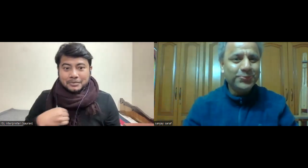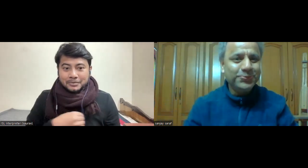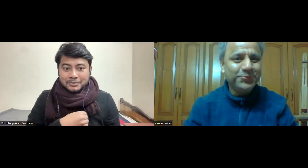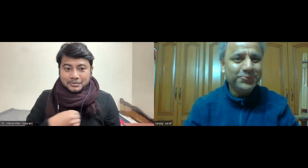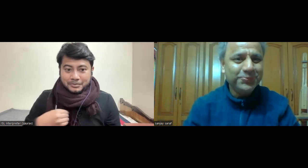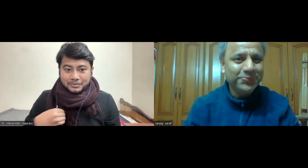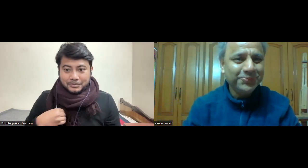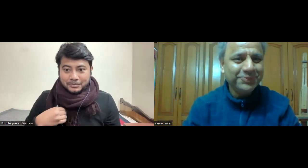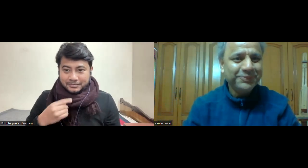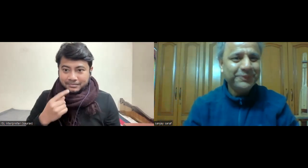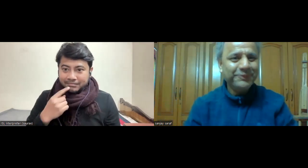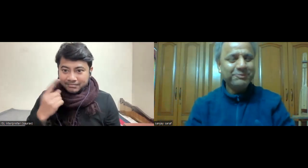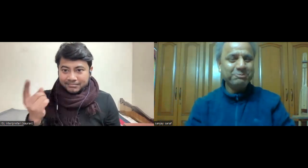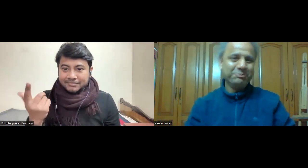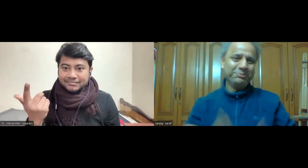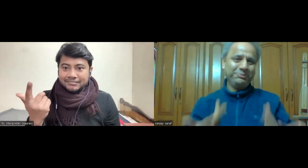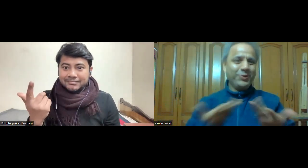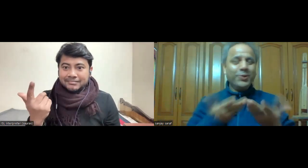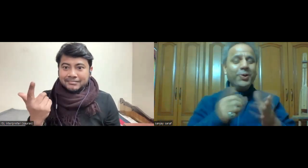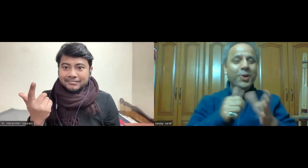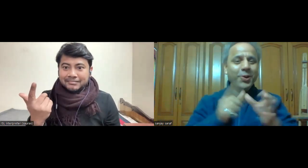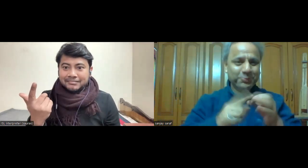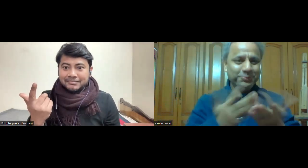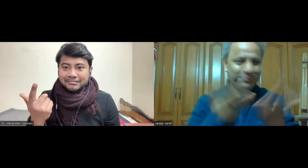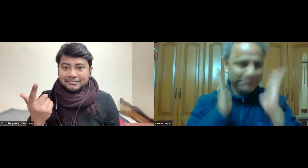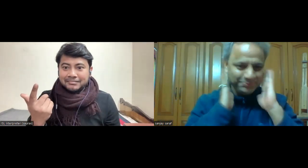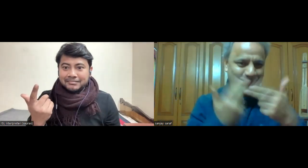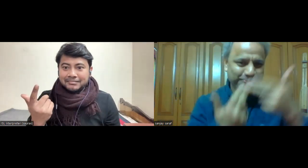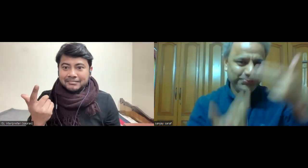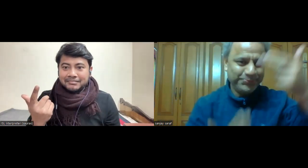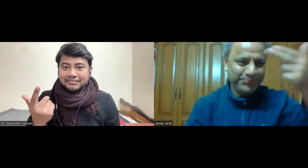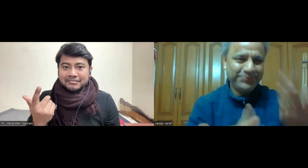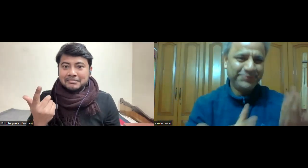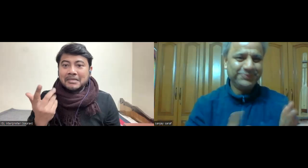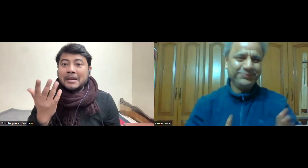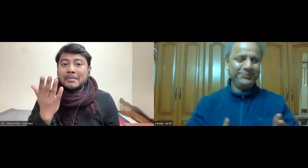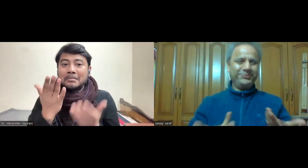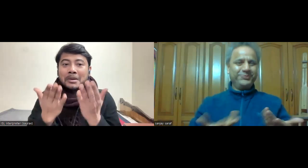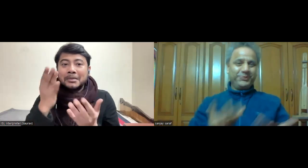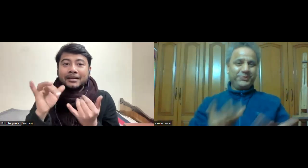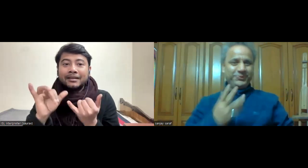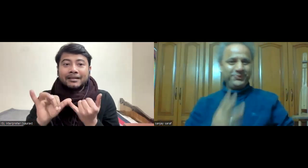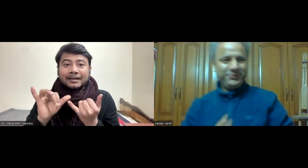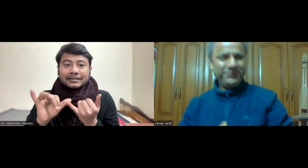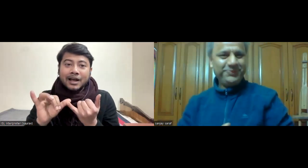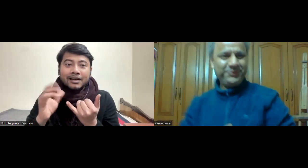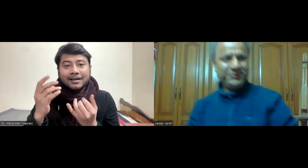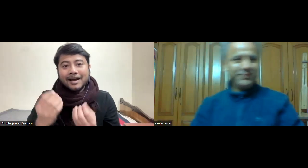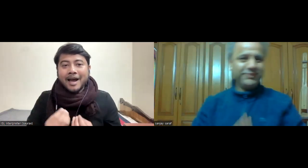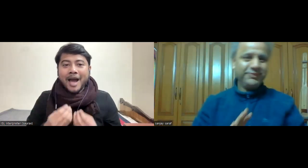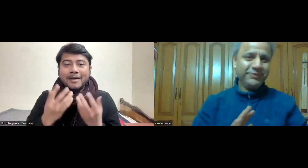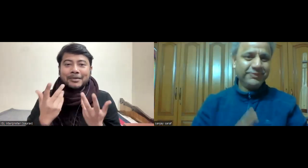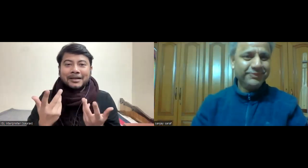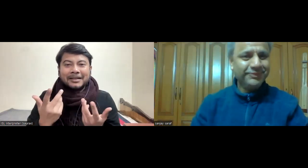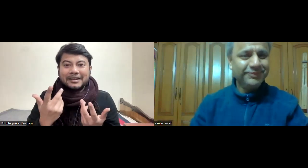um, maybe Krishna is happy with you. Yeah, maybe. We can think it positively like that. But honestly, I'm